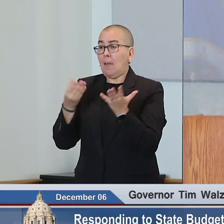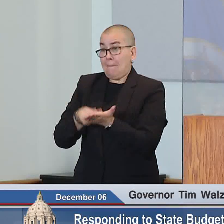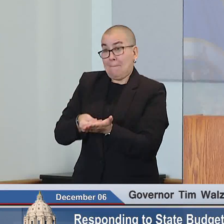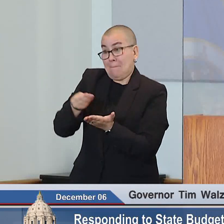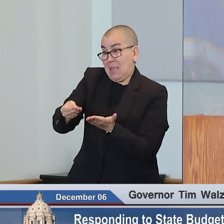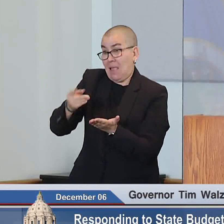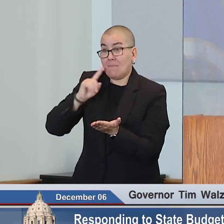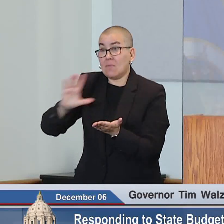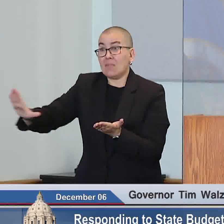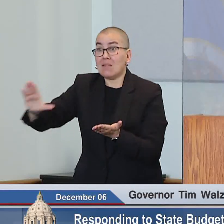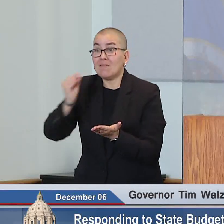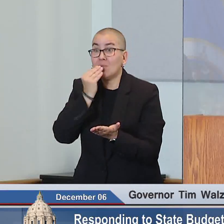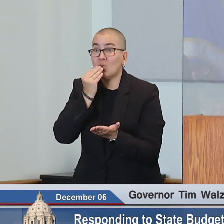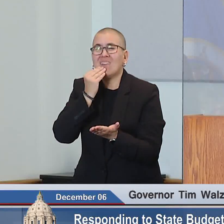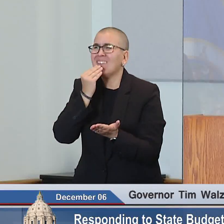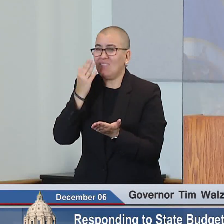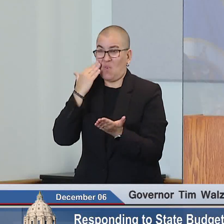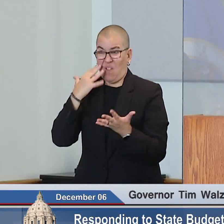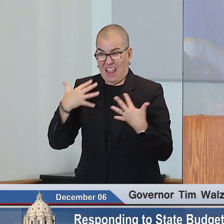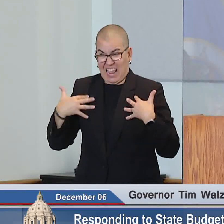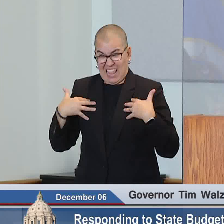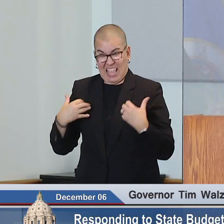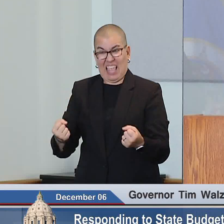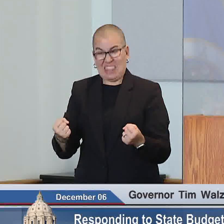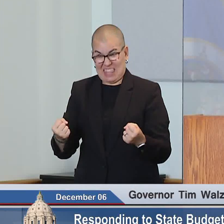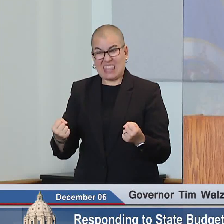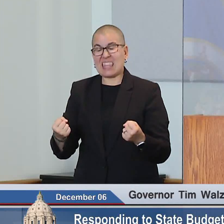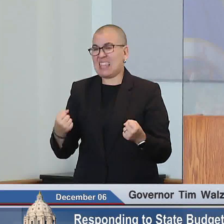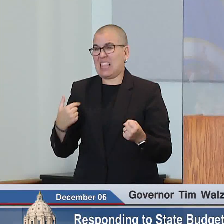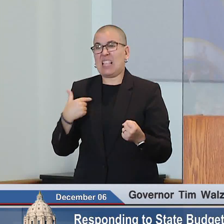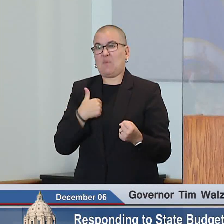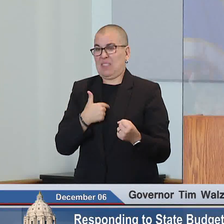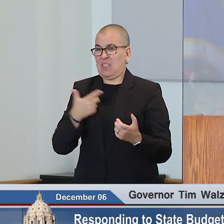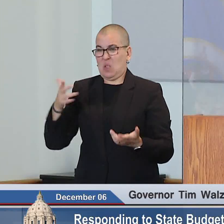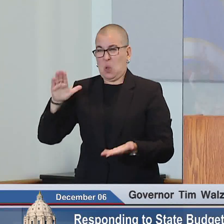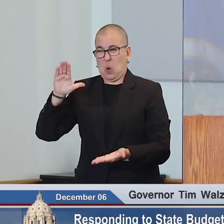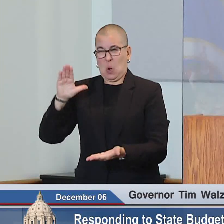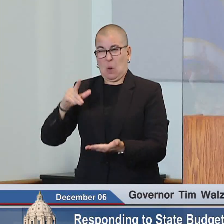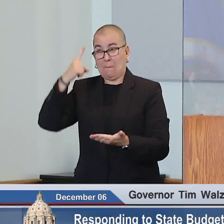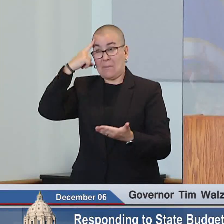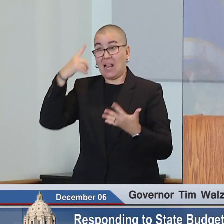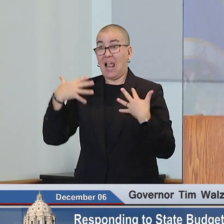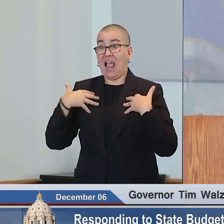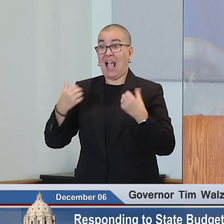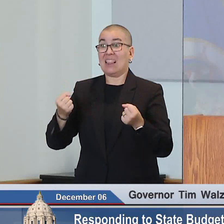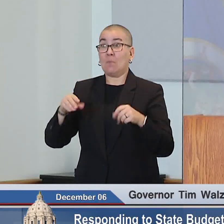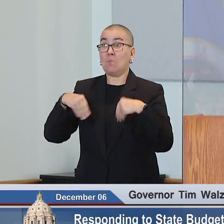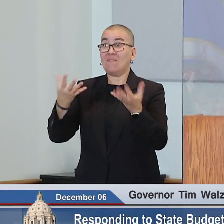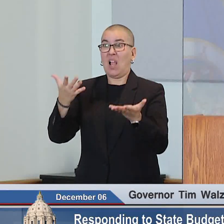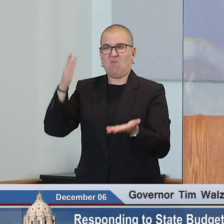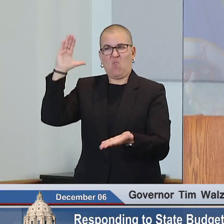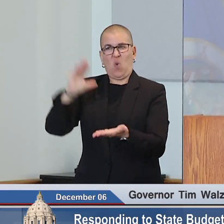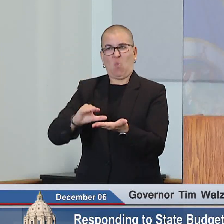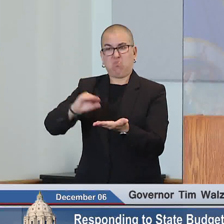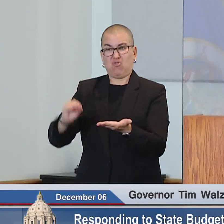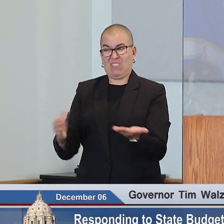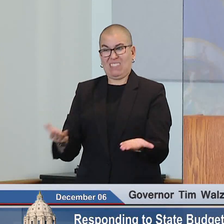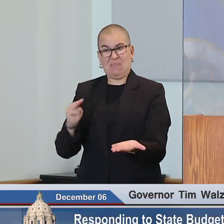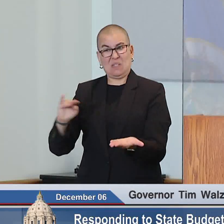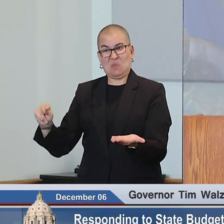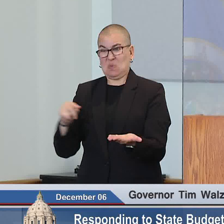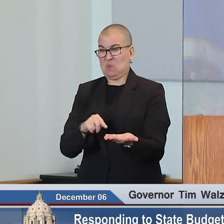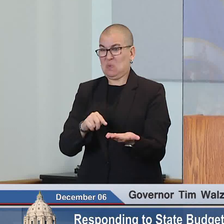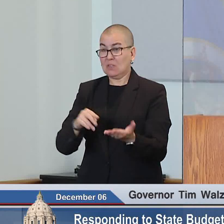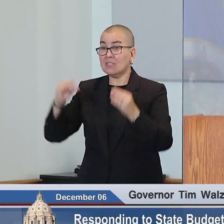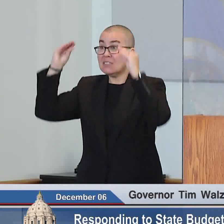Minnesota continues to rank near the bottom, and it's unacceptable. And then making sure those classroom teachers have what they need, and it's a diversified workforce. I think